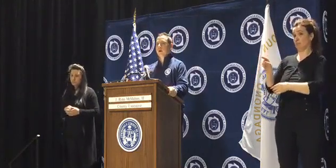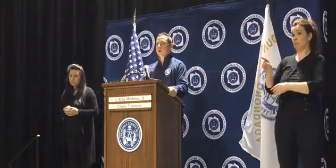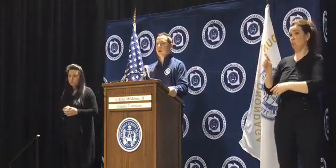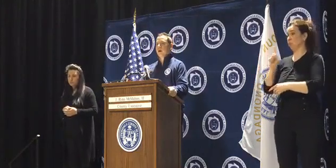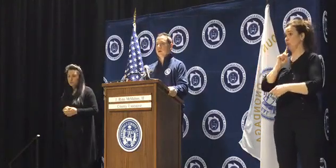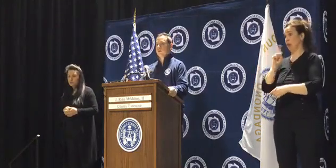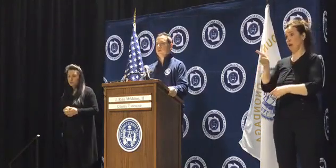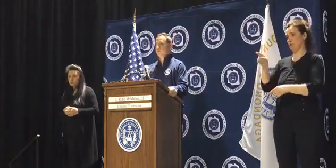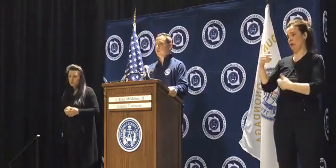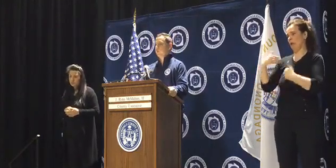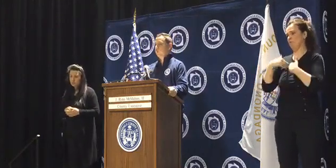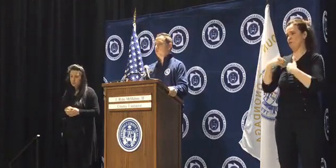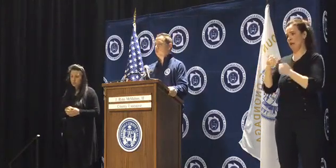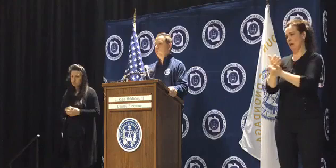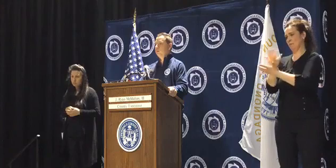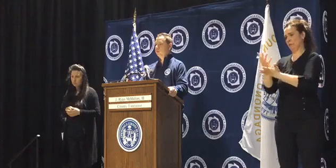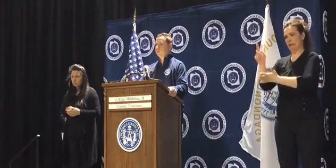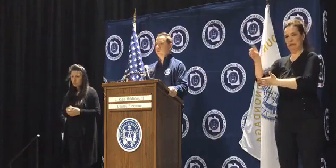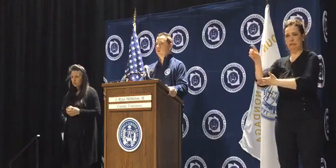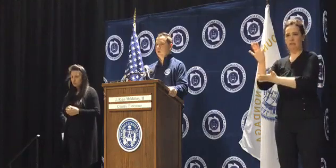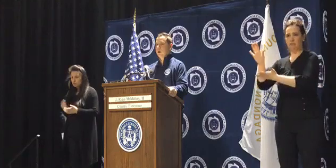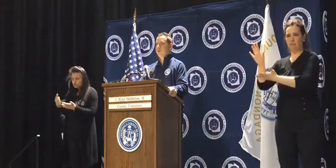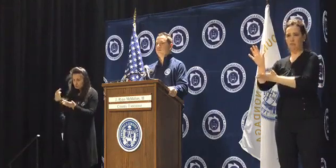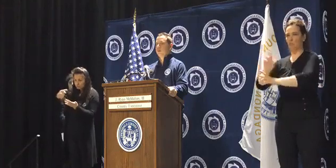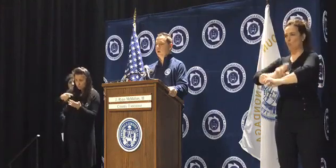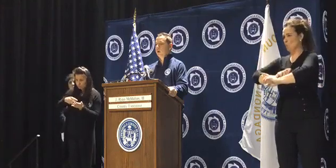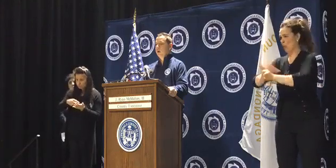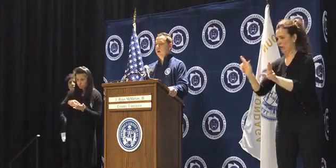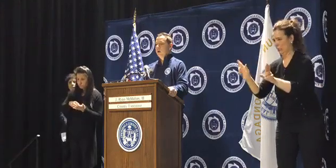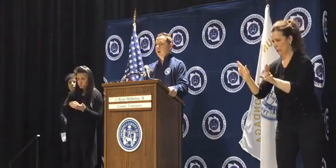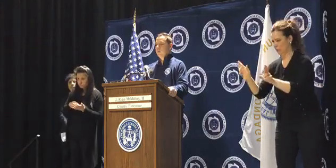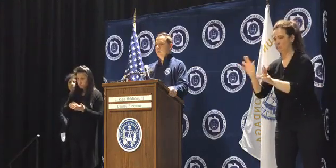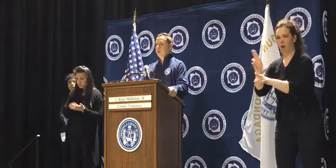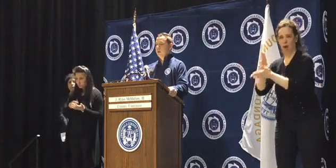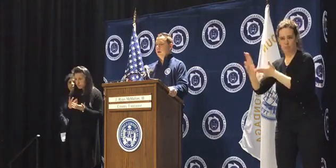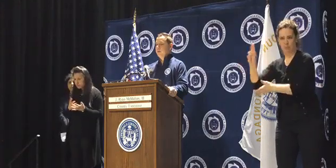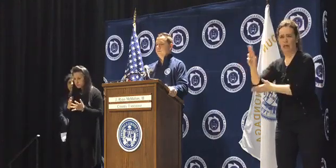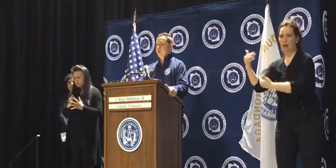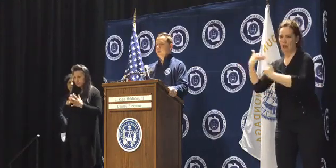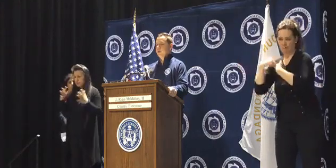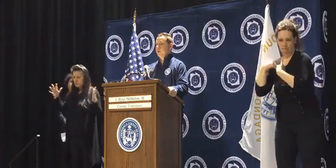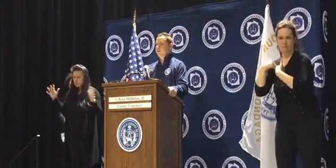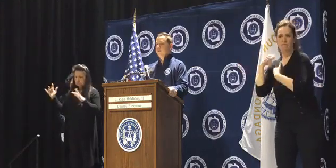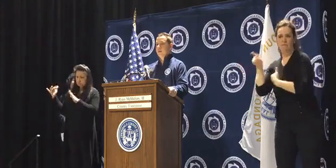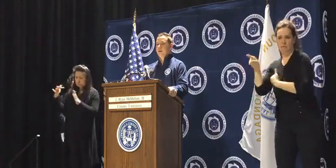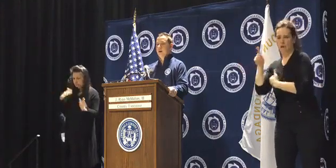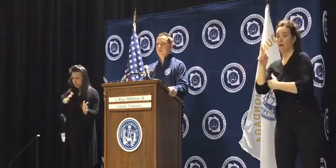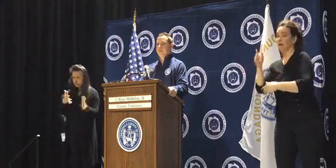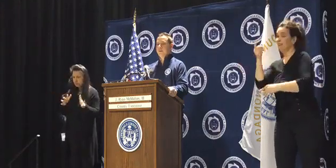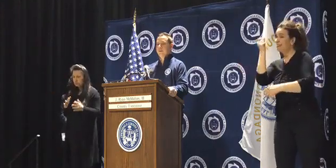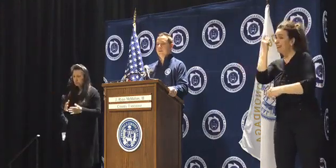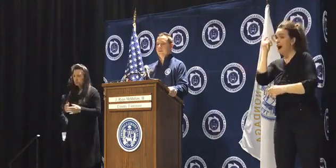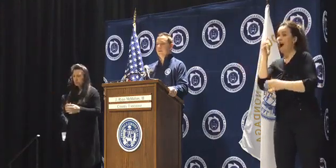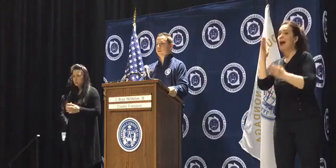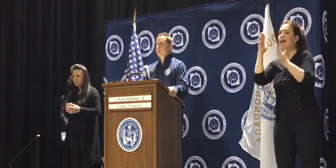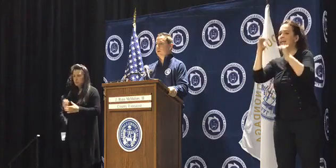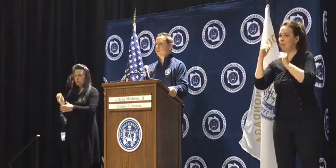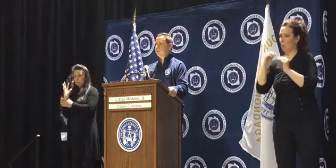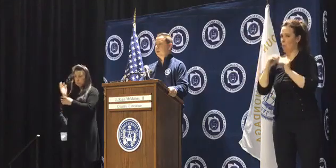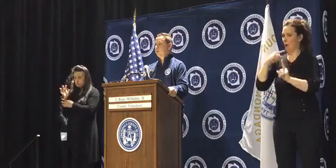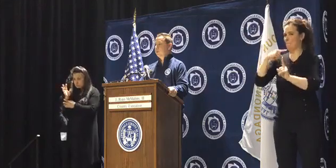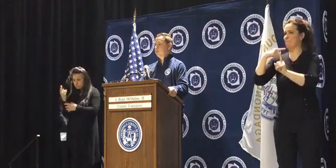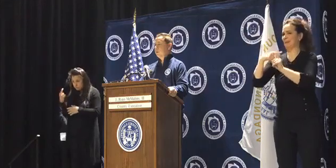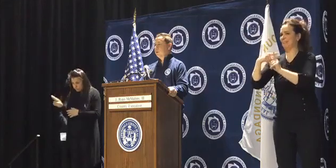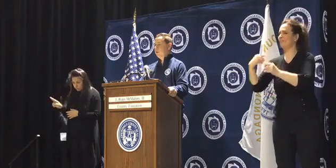they're kind of ready for what's going to come. So I heard in the governor's press conference he thinks he might